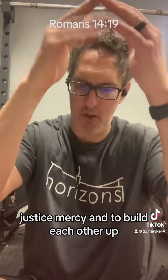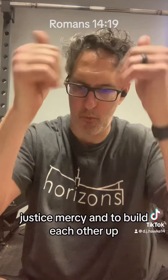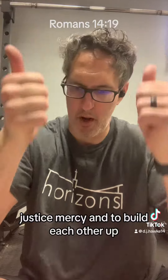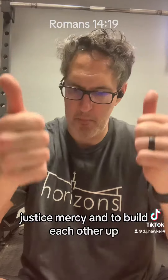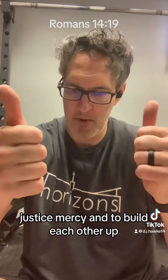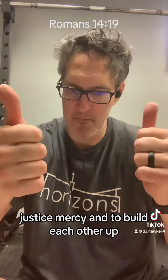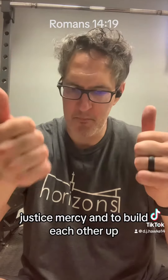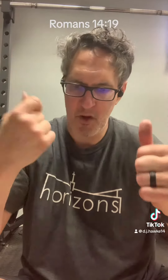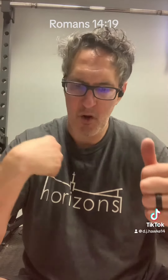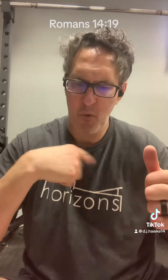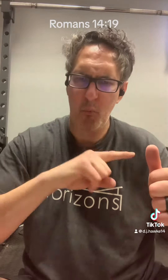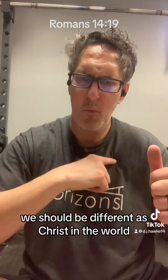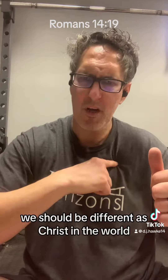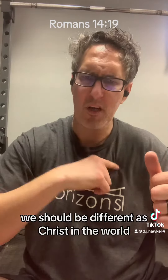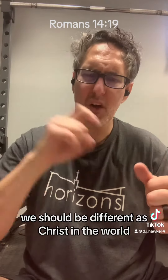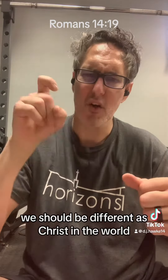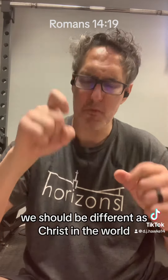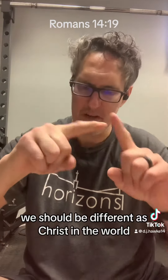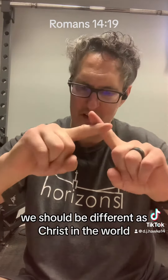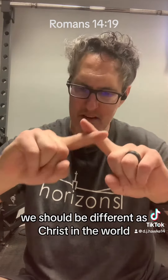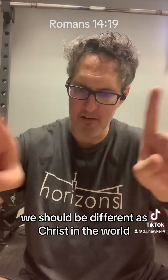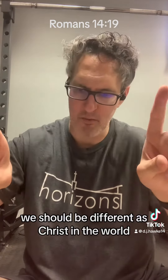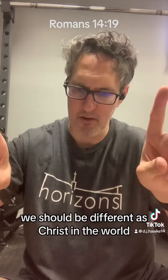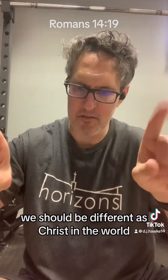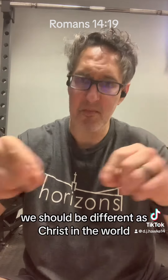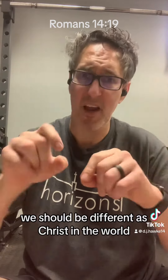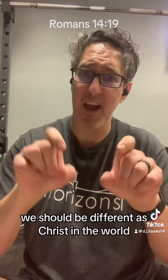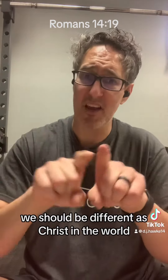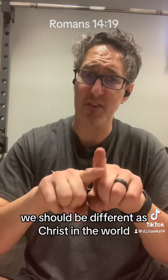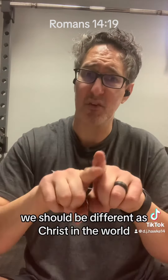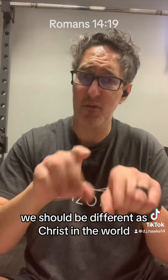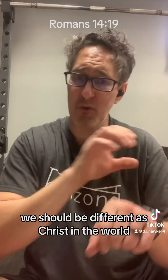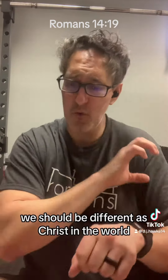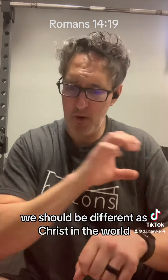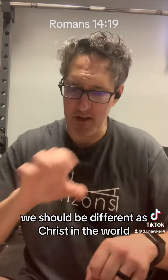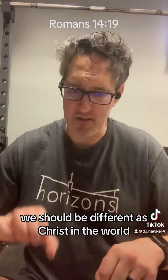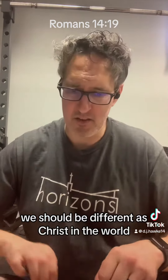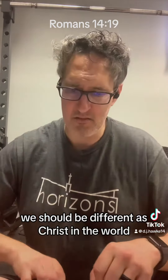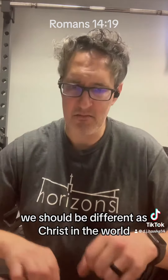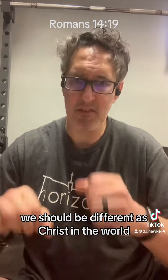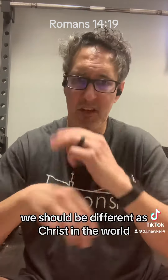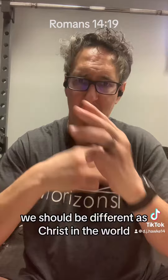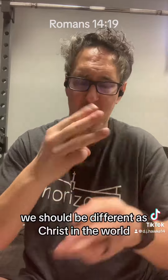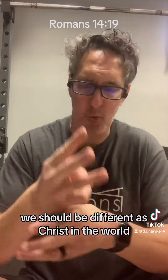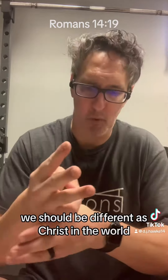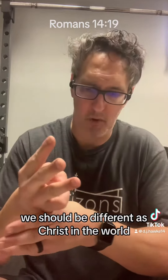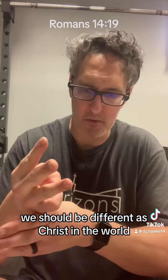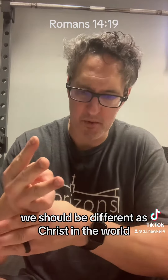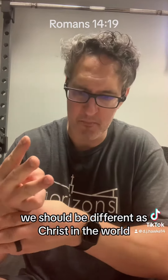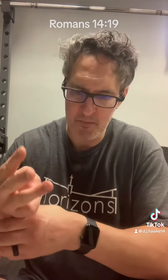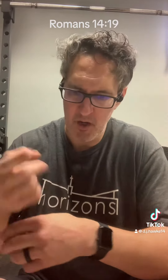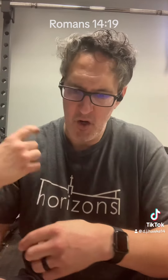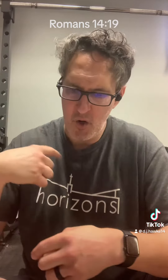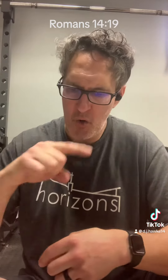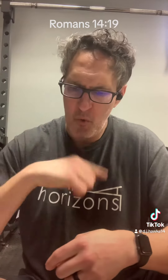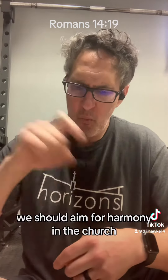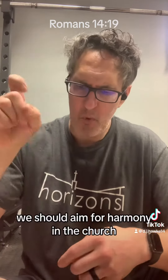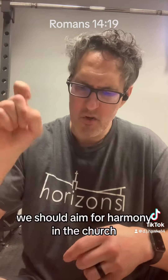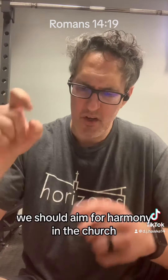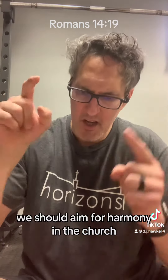up. Should be different as Christ in the world. We should